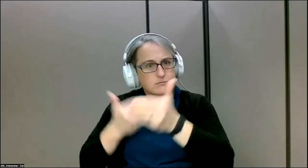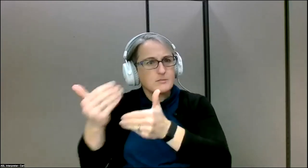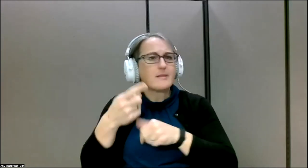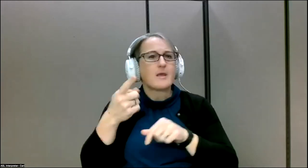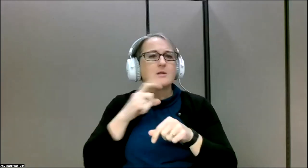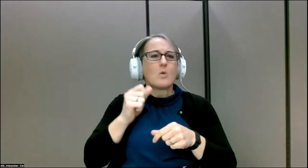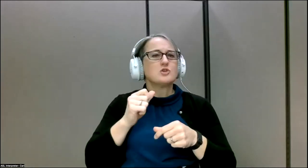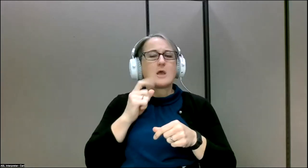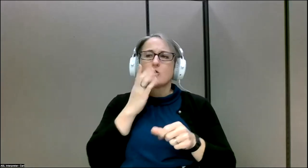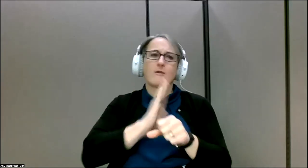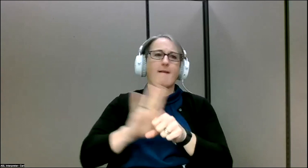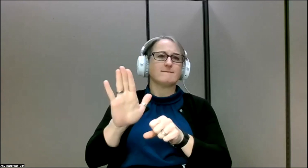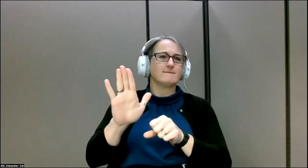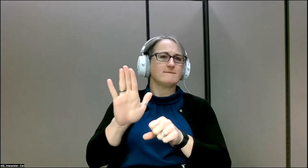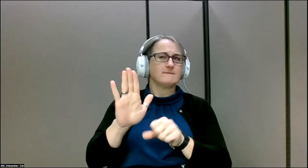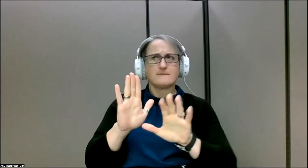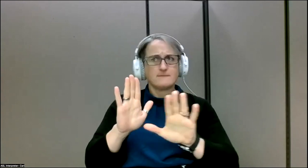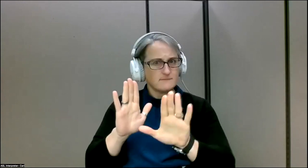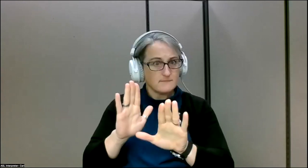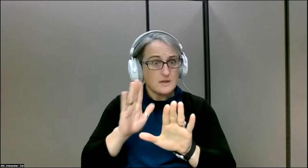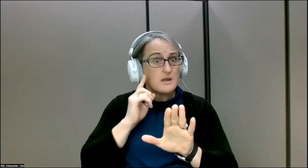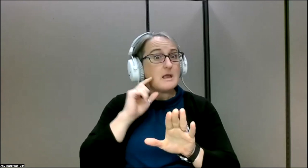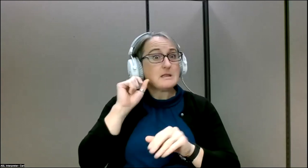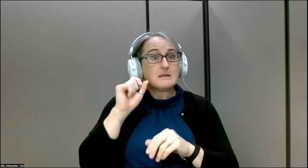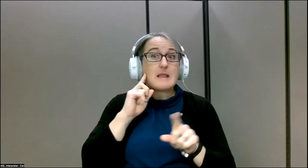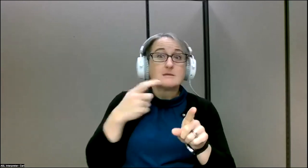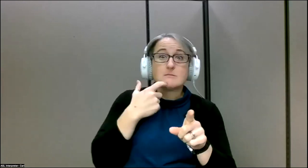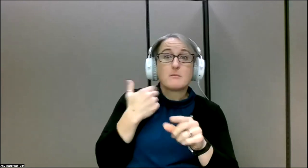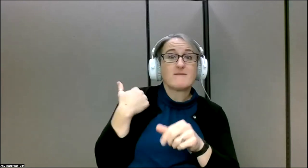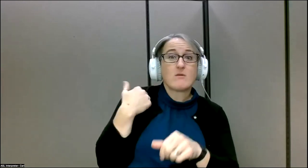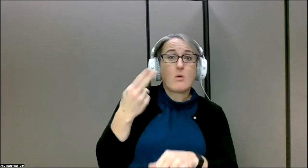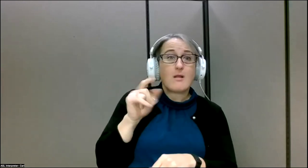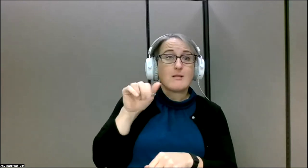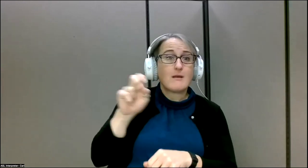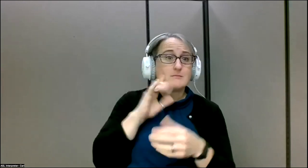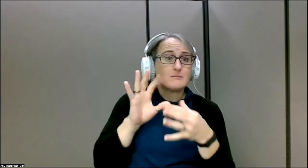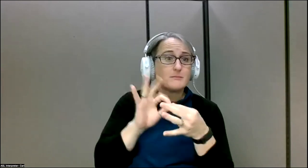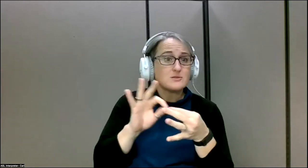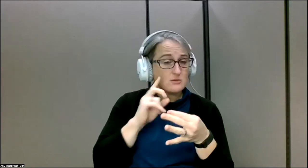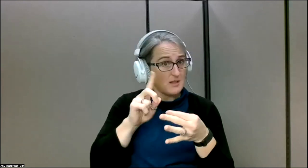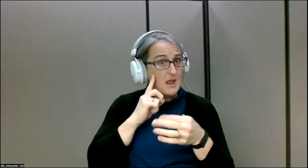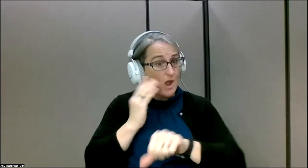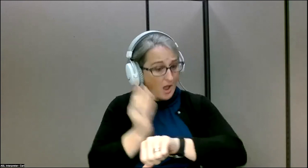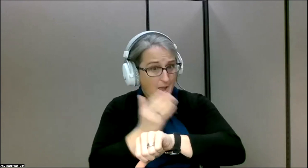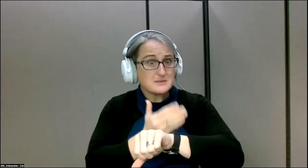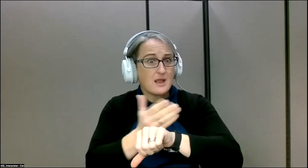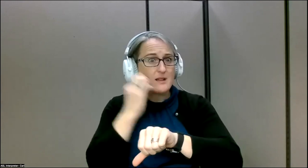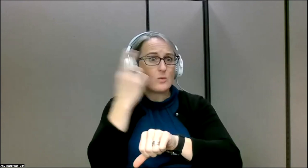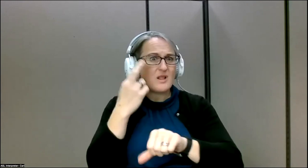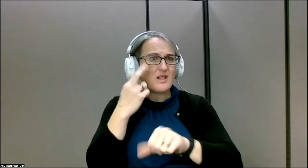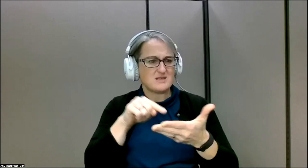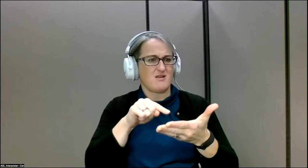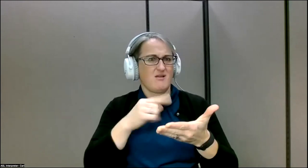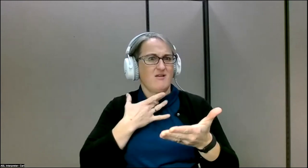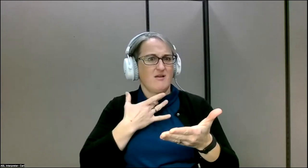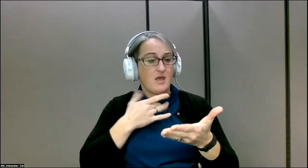mentioning earlier, like updates can turn out for the worse. And I what I appreciate, about establishments and